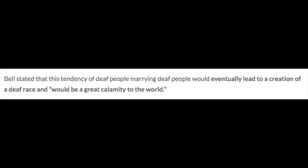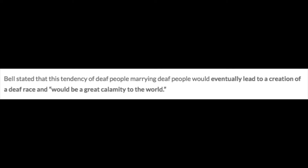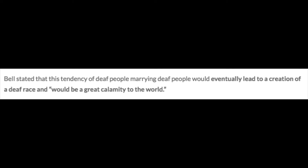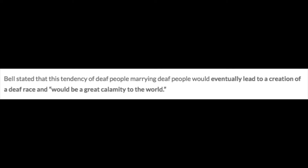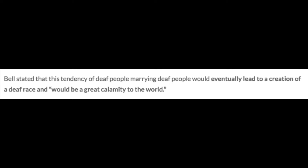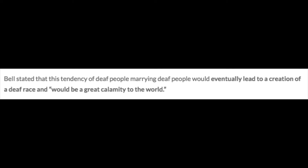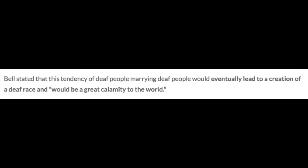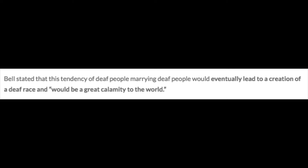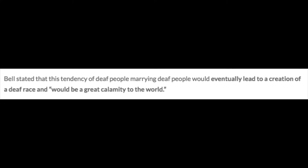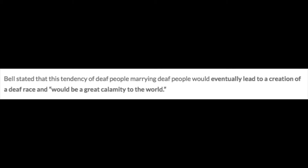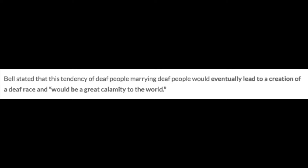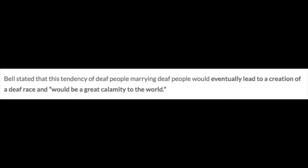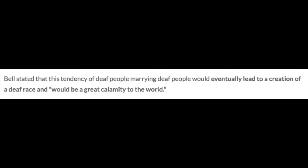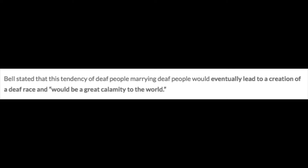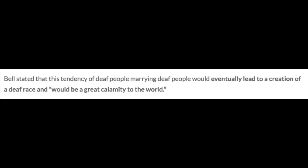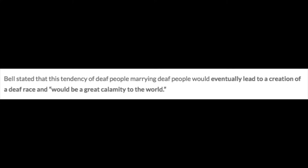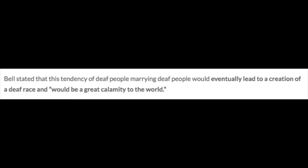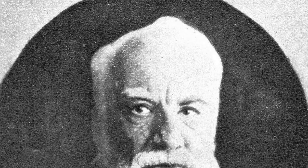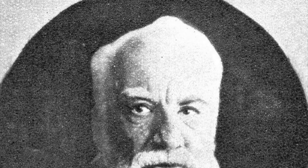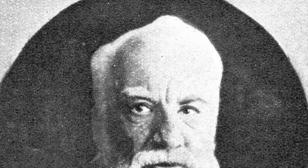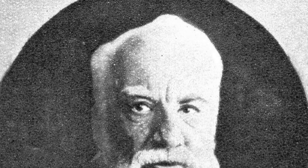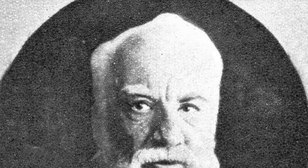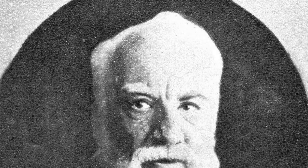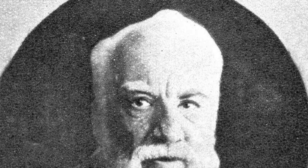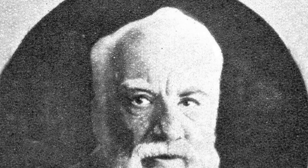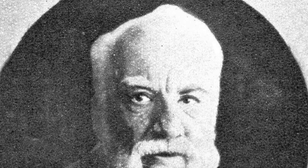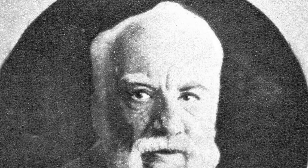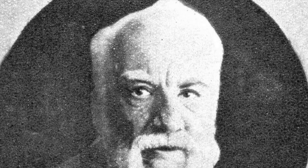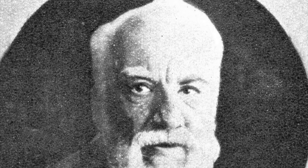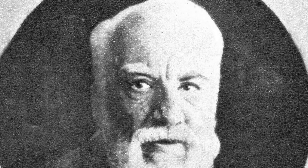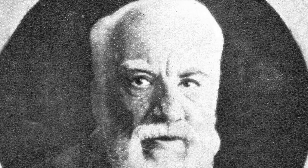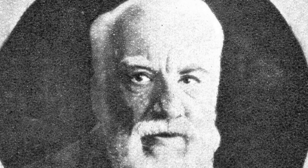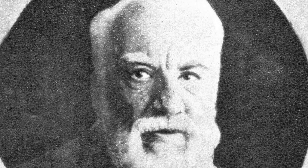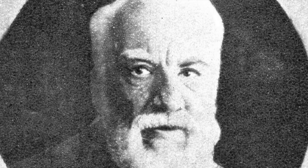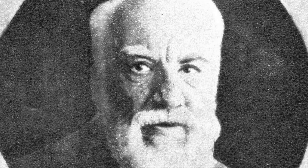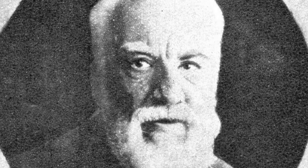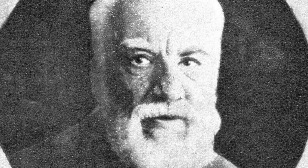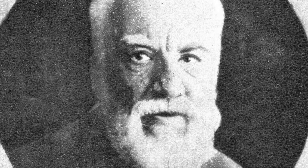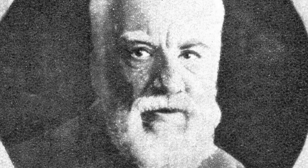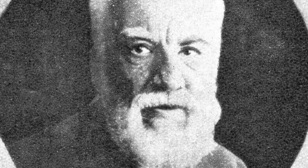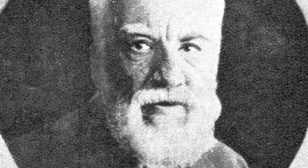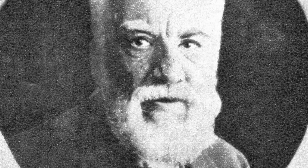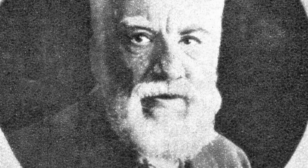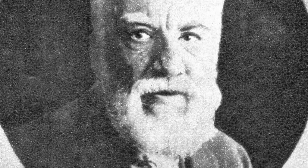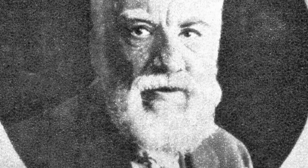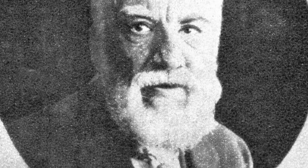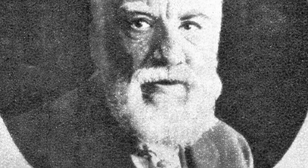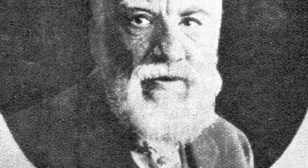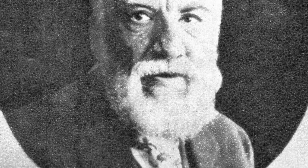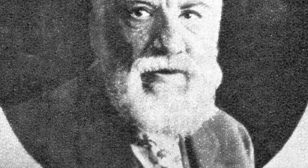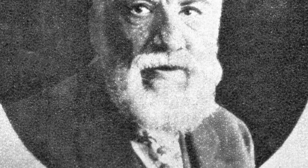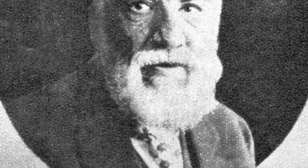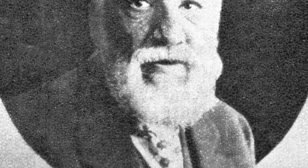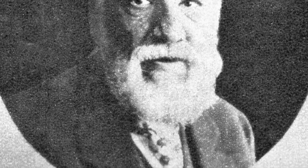until his death in 1922. The International Congress on the Education of the Deaf met in Milan, Italy